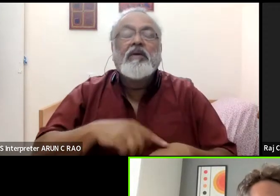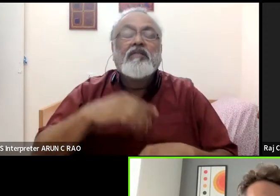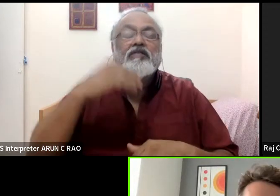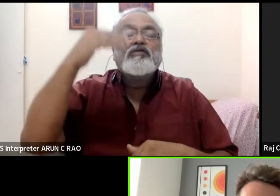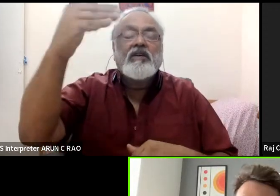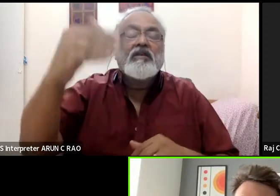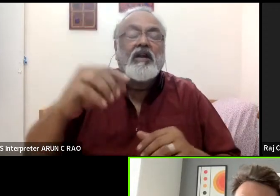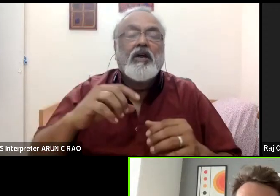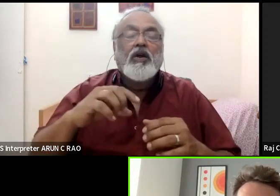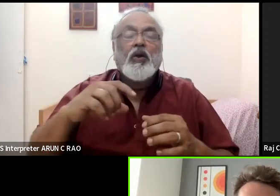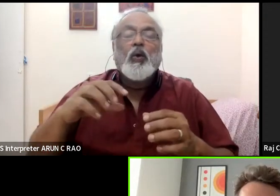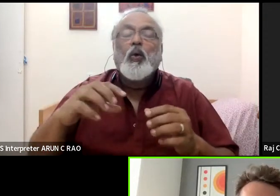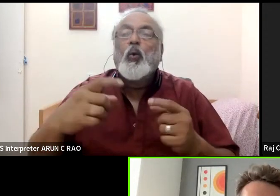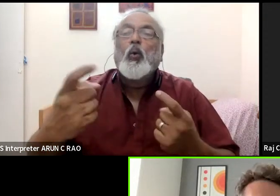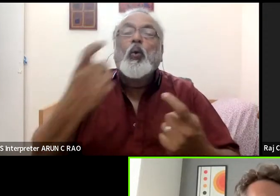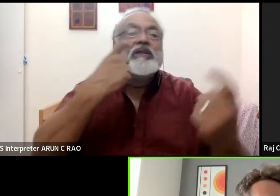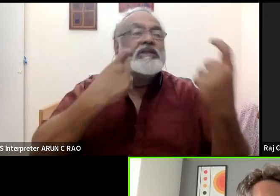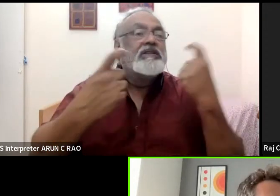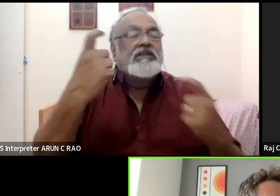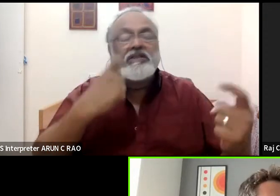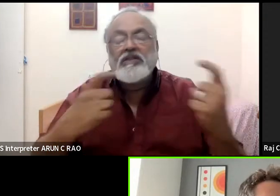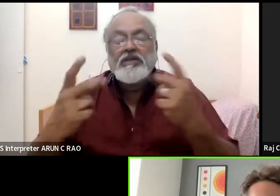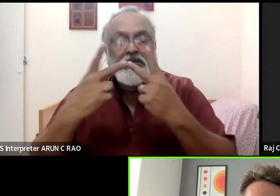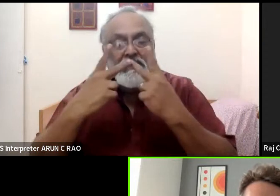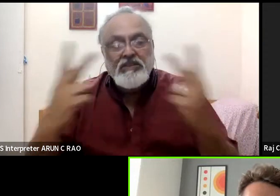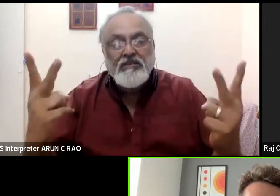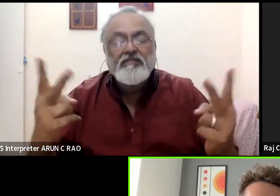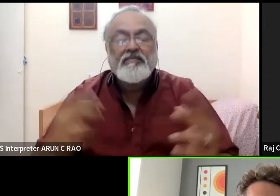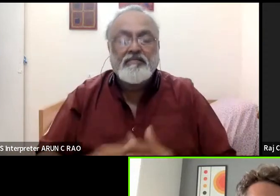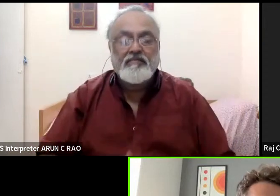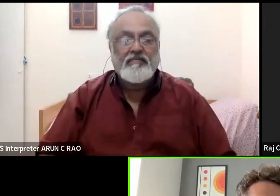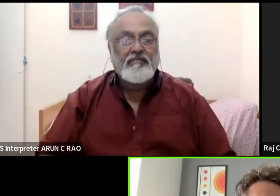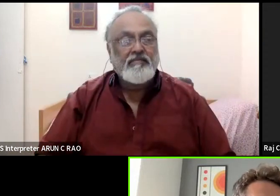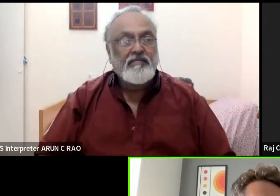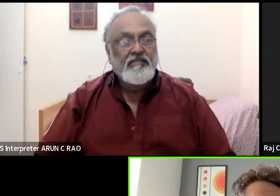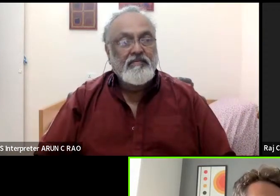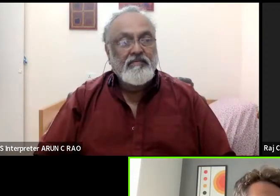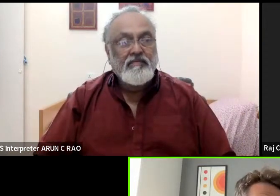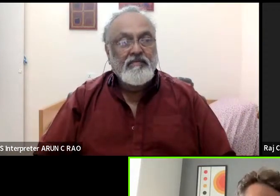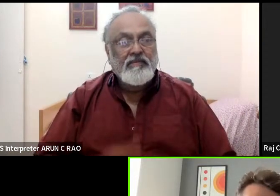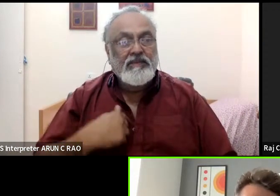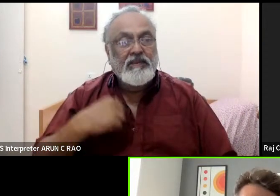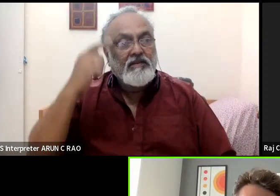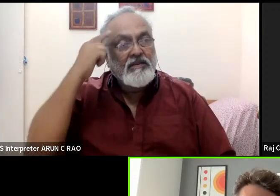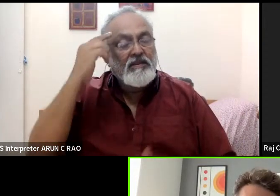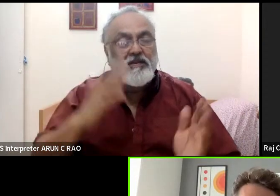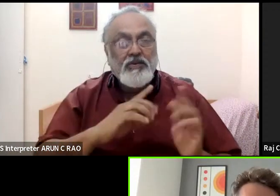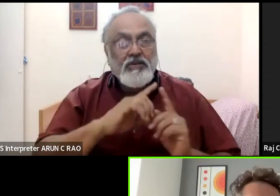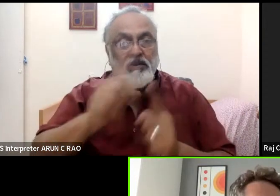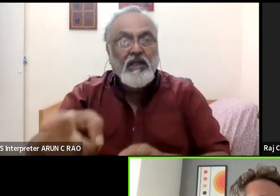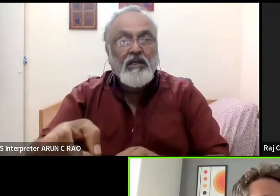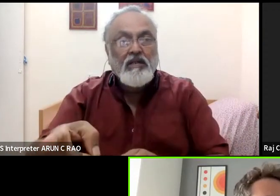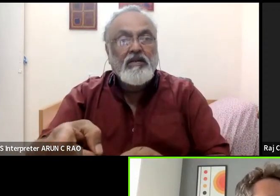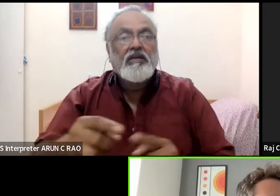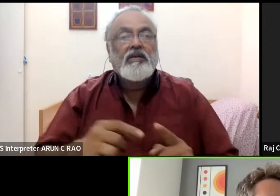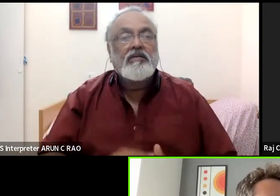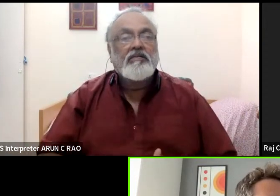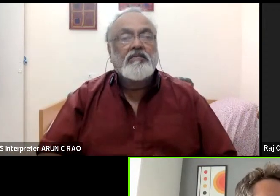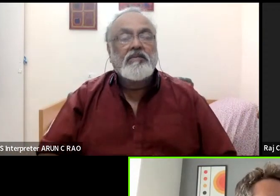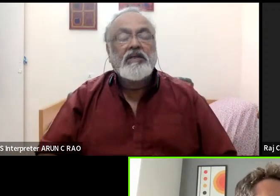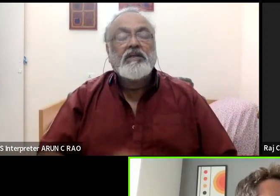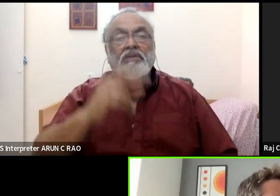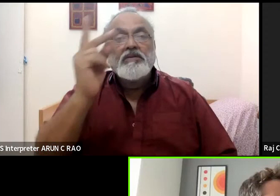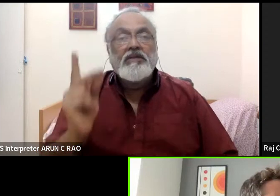at the end as well. I think we'll move straight on then to our second